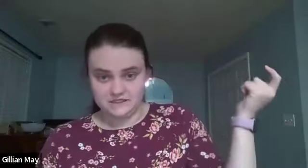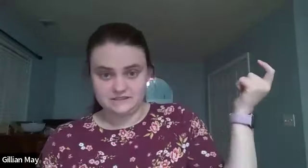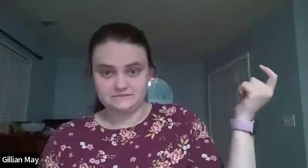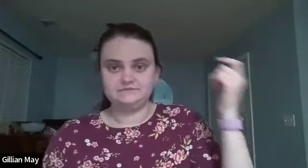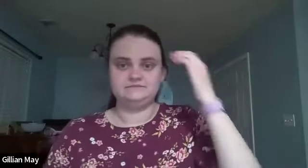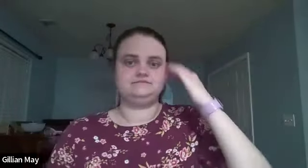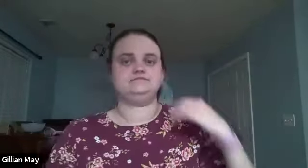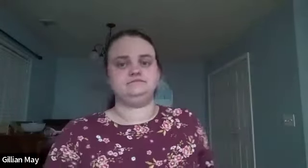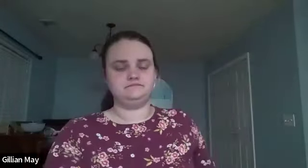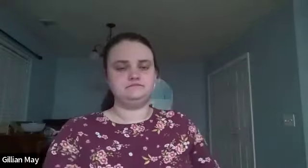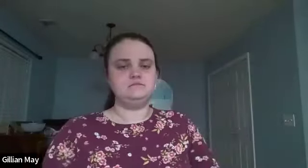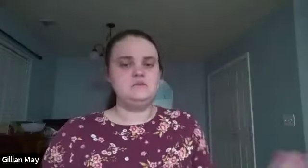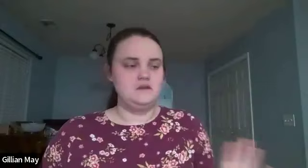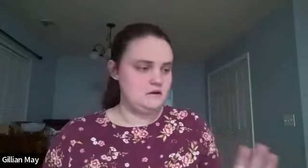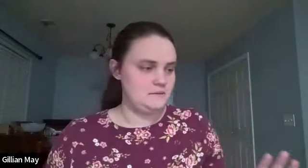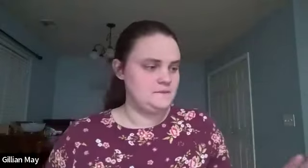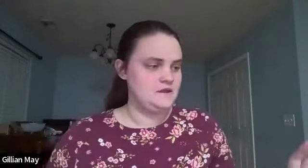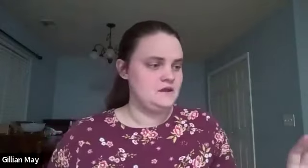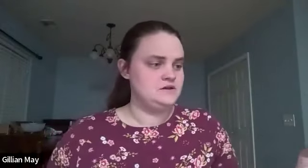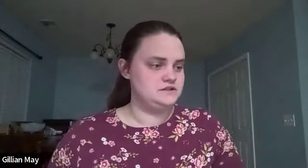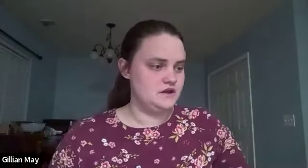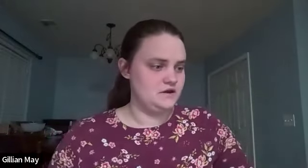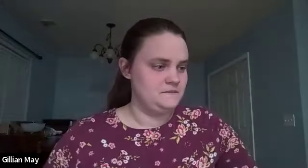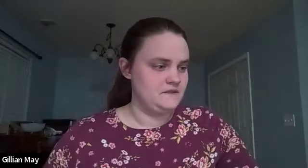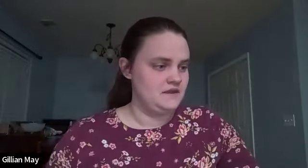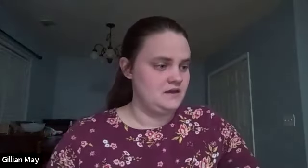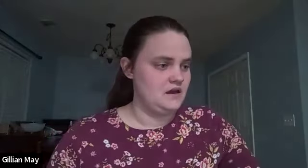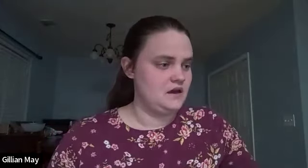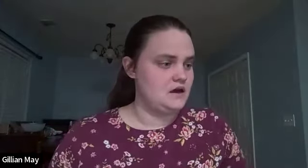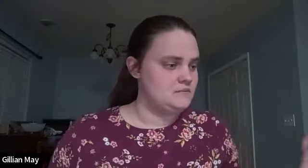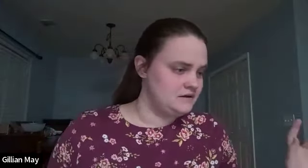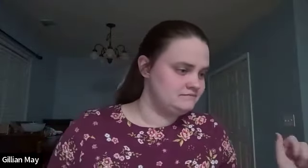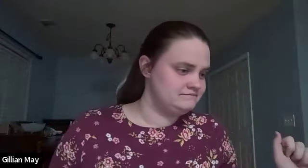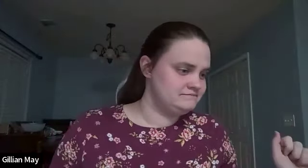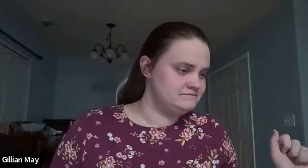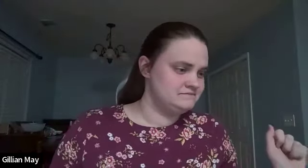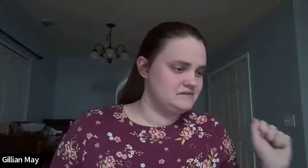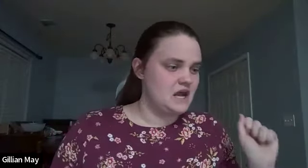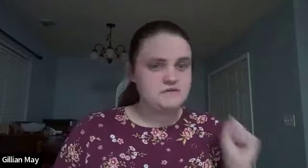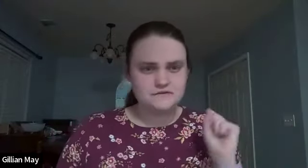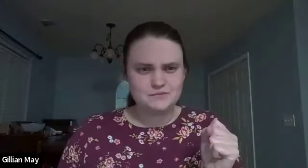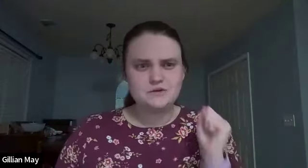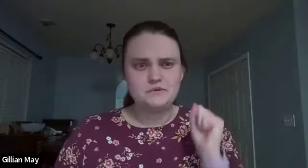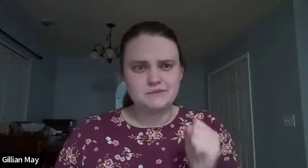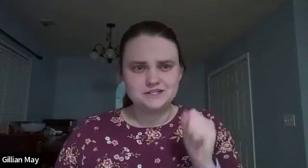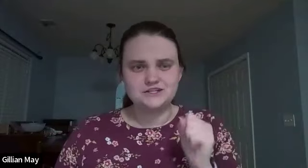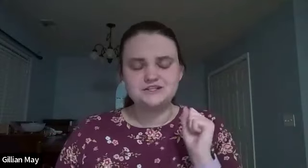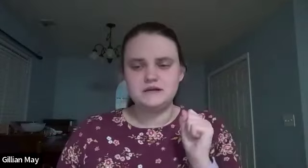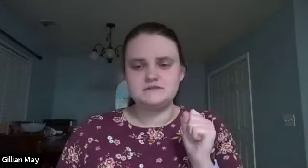forget. Okay, so I have a few more, but what I'm actually going to do right now is I'm